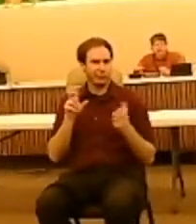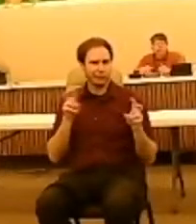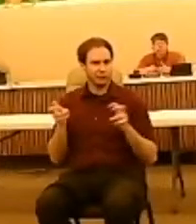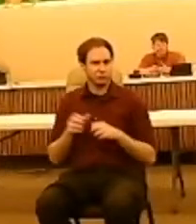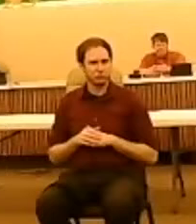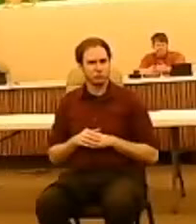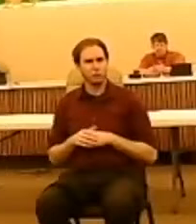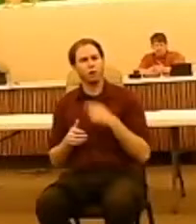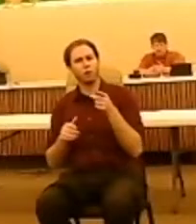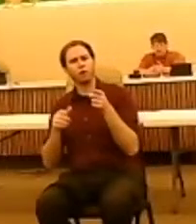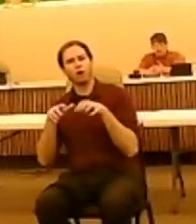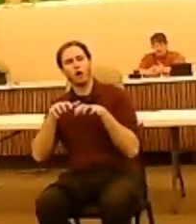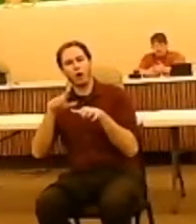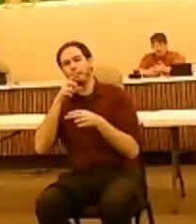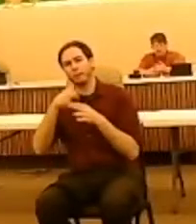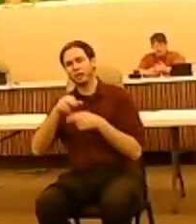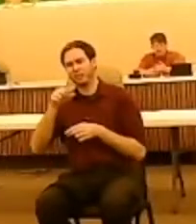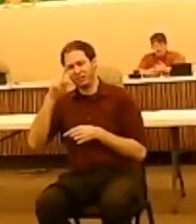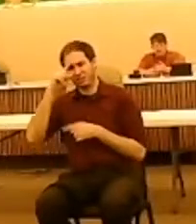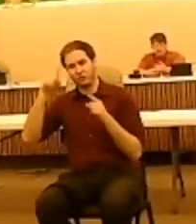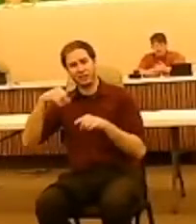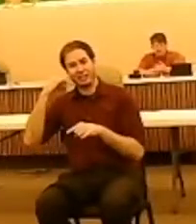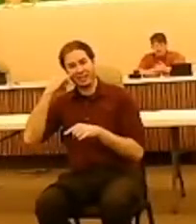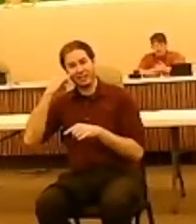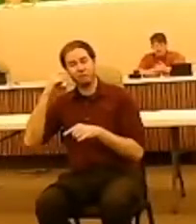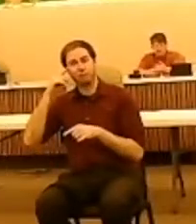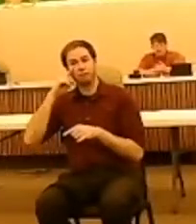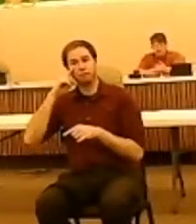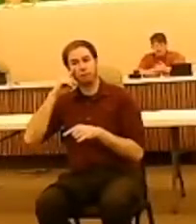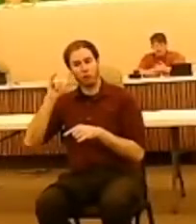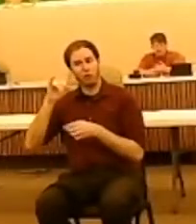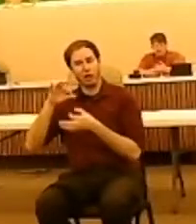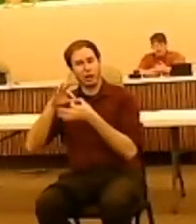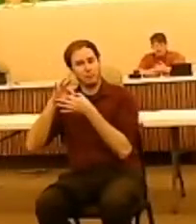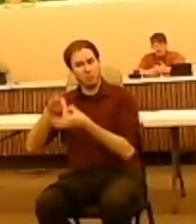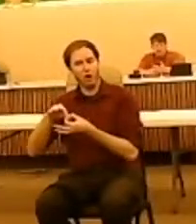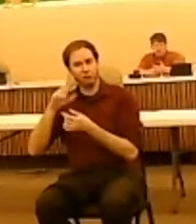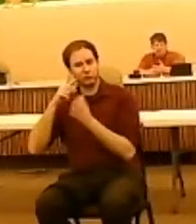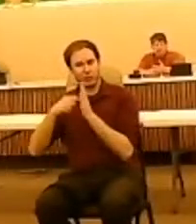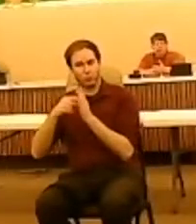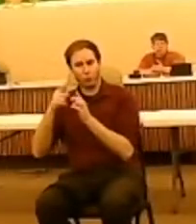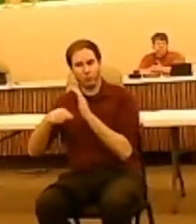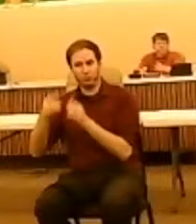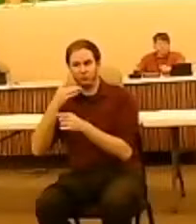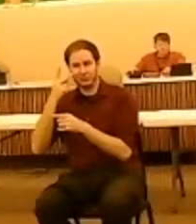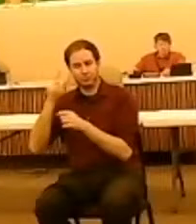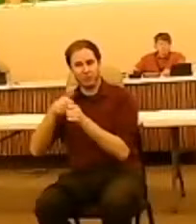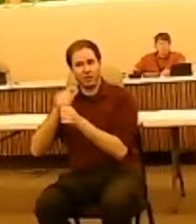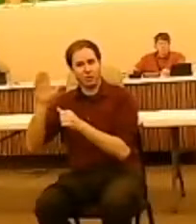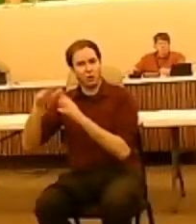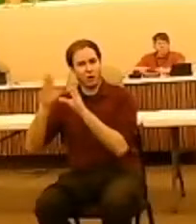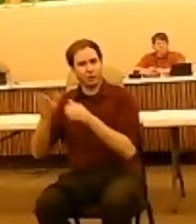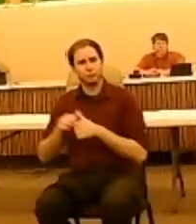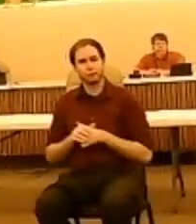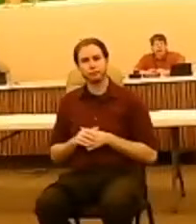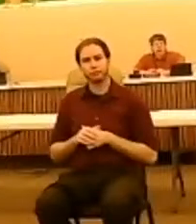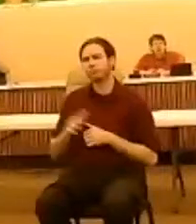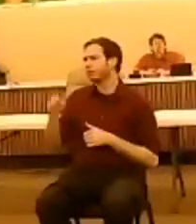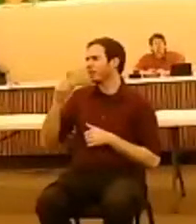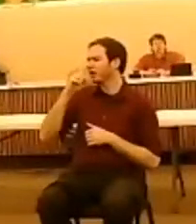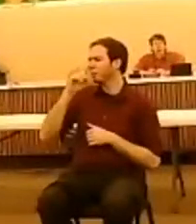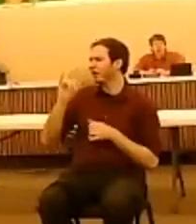No, I think if they built it like they would be put behind their own house, I think that. Could we get those comments